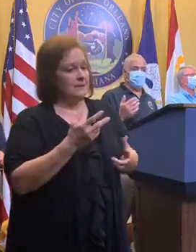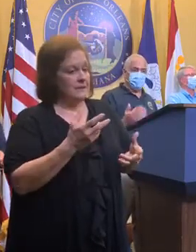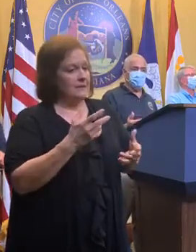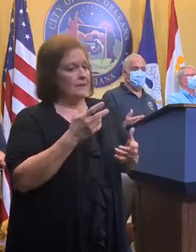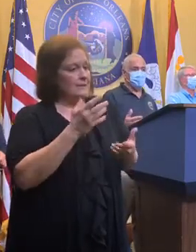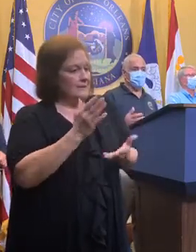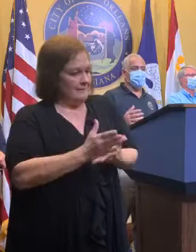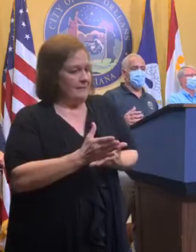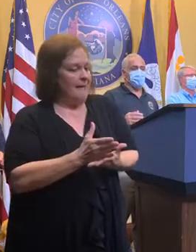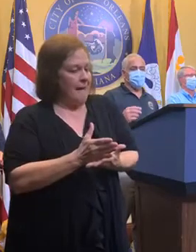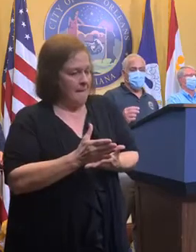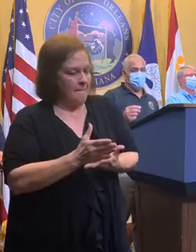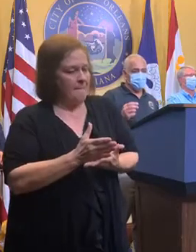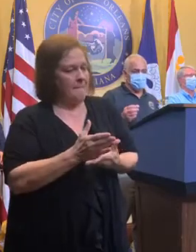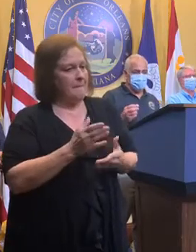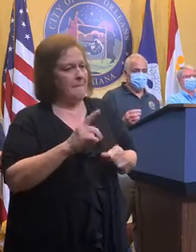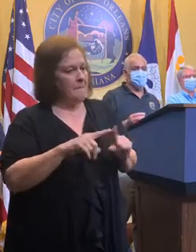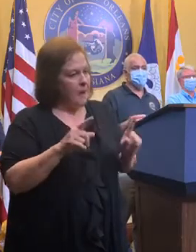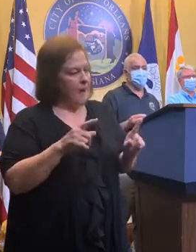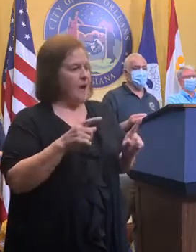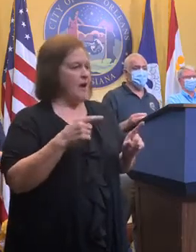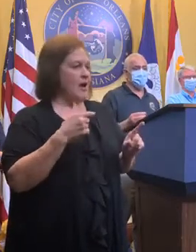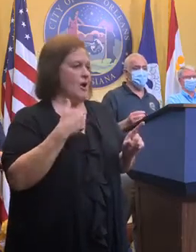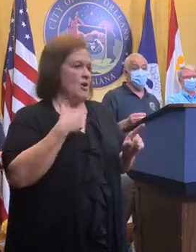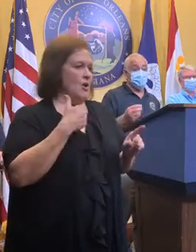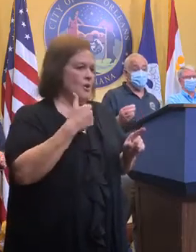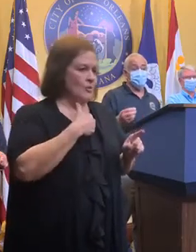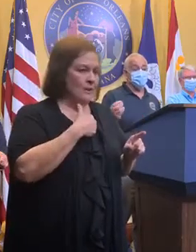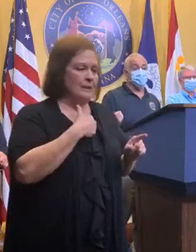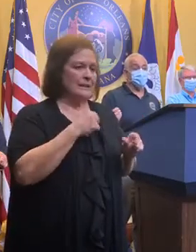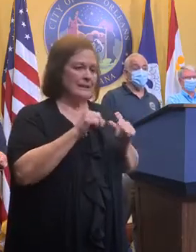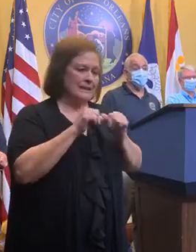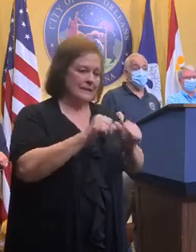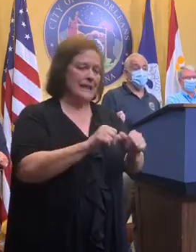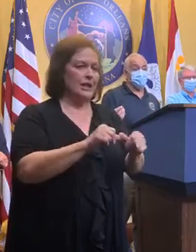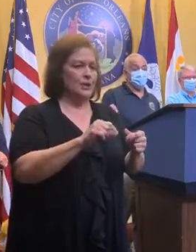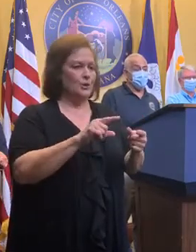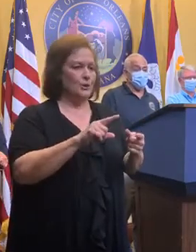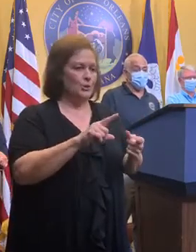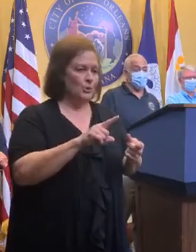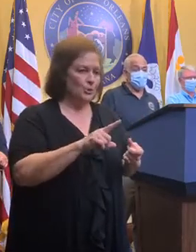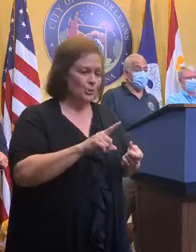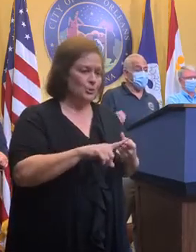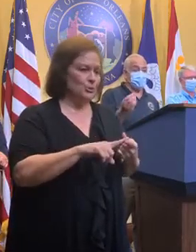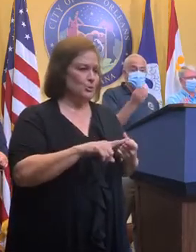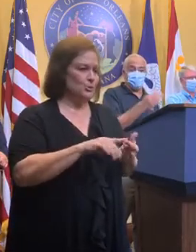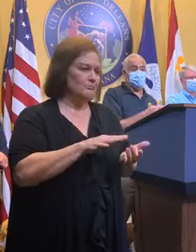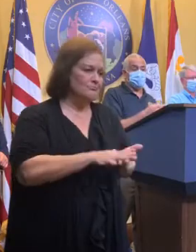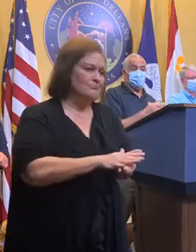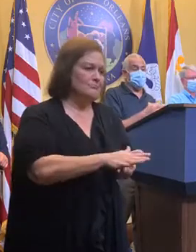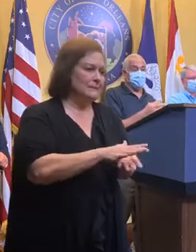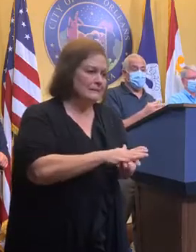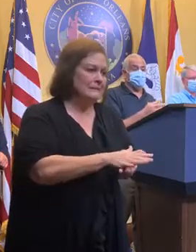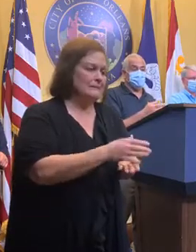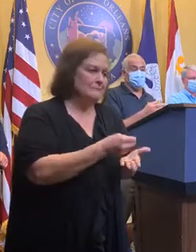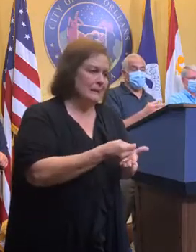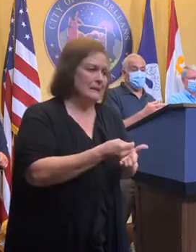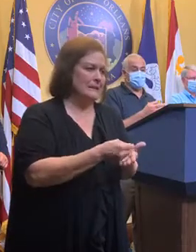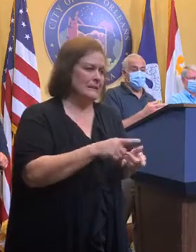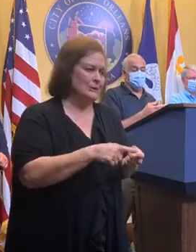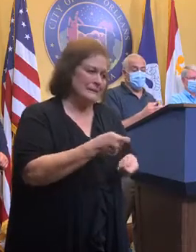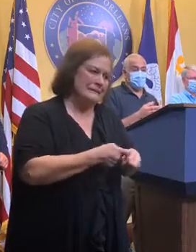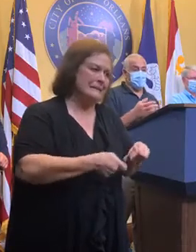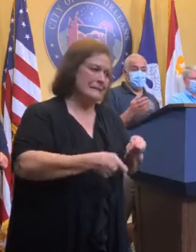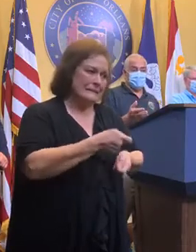very frugally continue to invest a little bit and to continue to rely on it until we get the T7